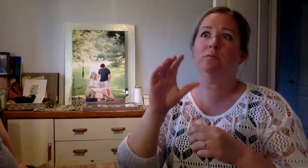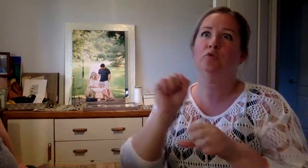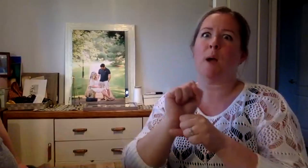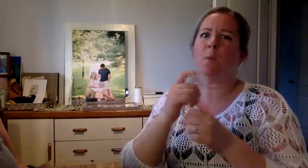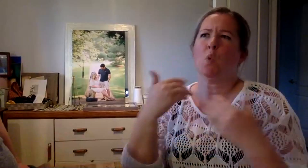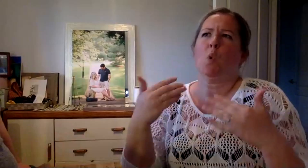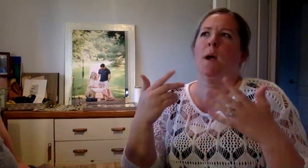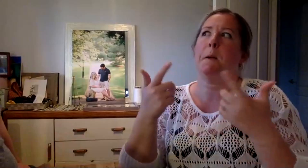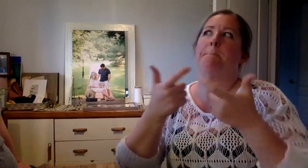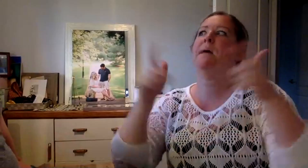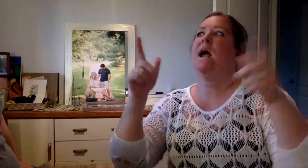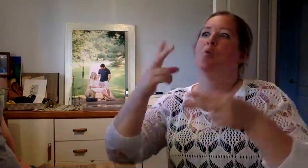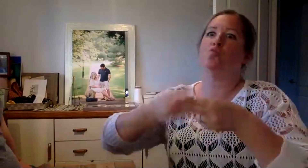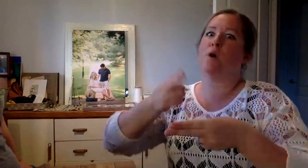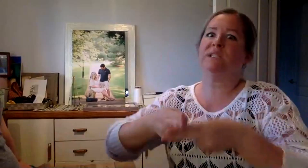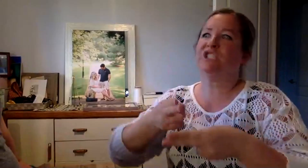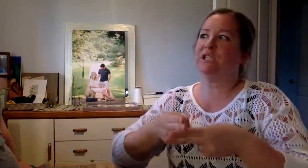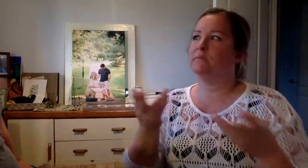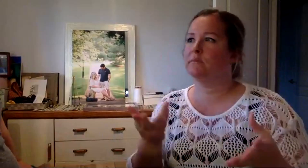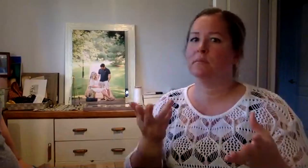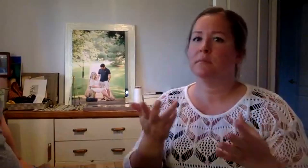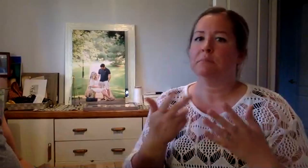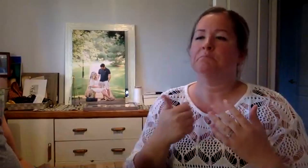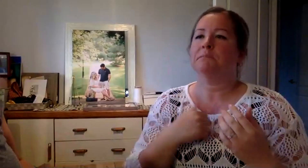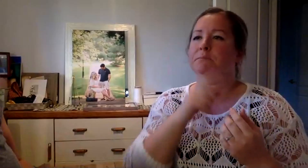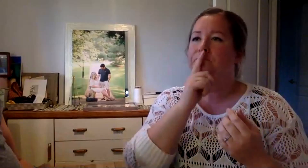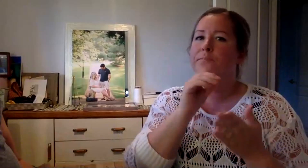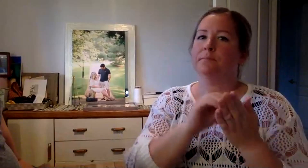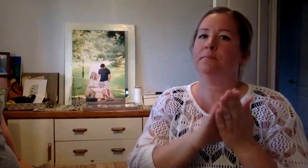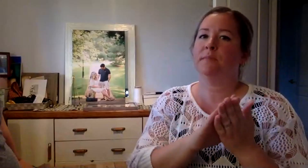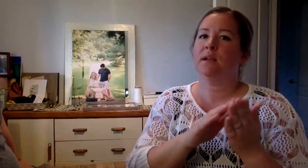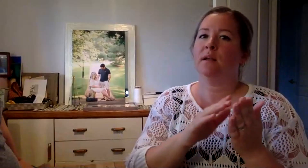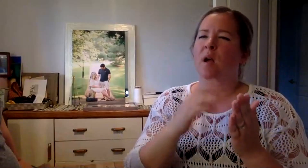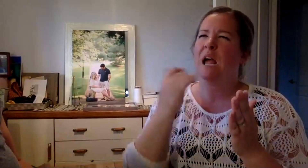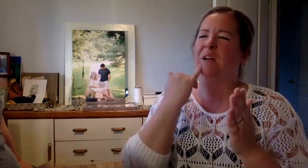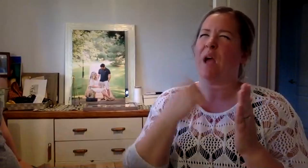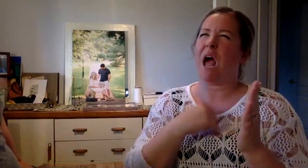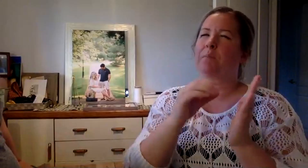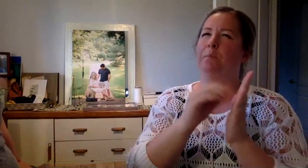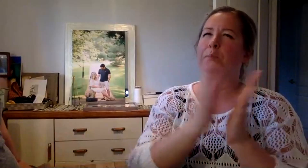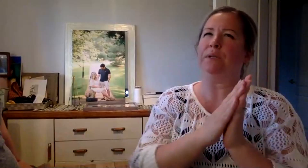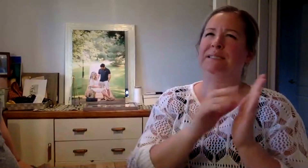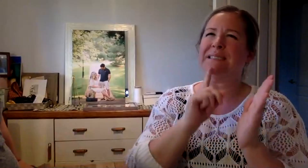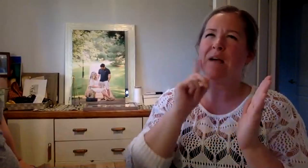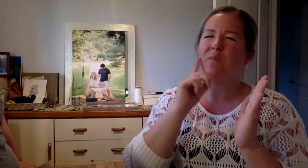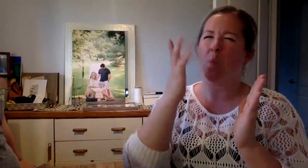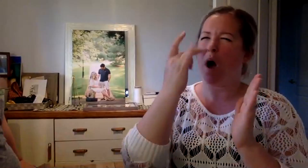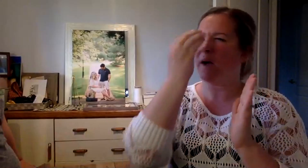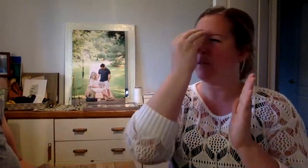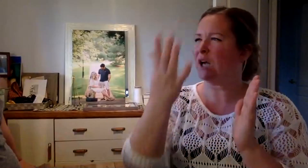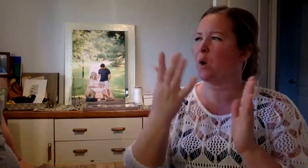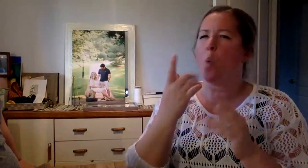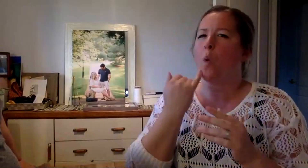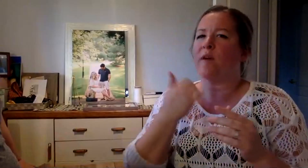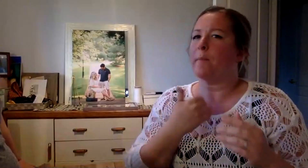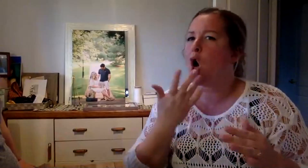because you definitely lose your risk. It's a huge red flag. So I never tell them. If I